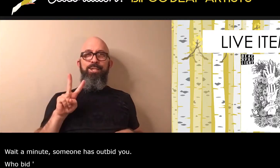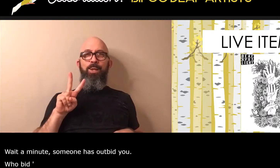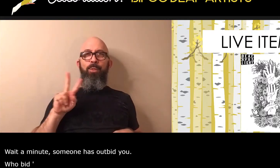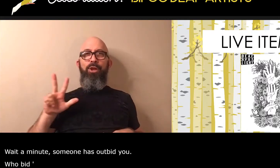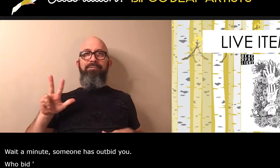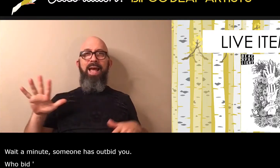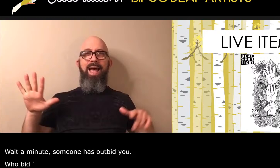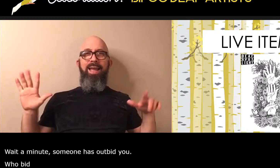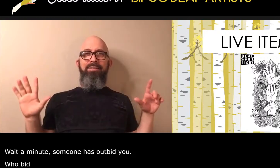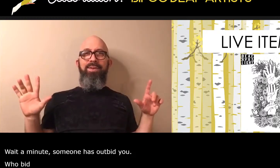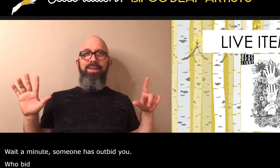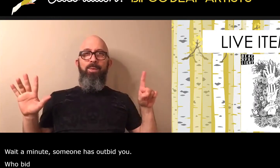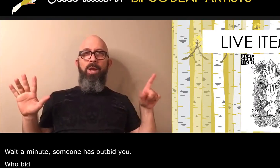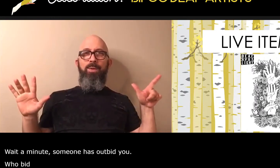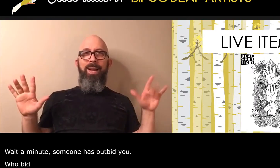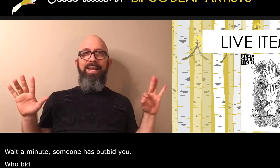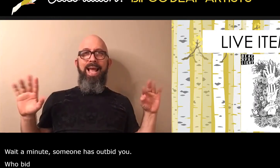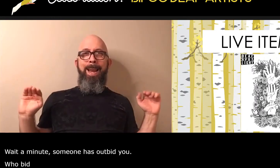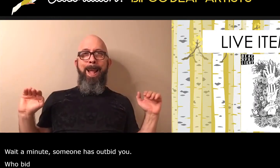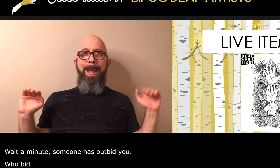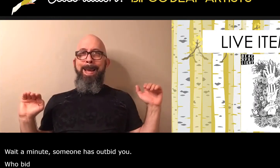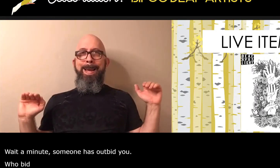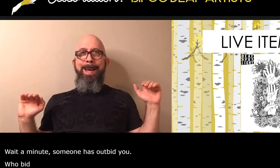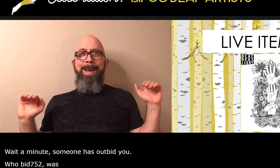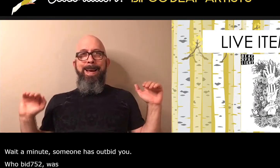It was indeed 235.